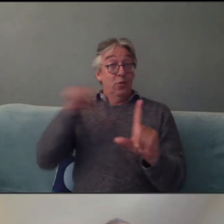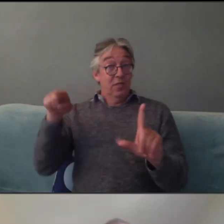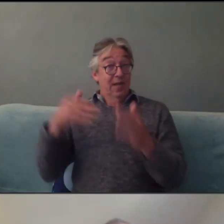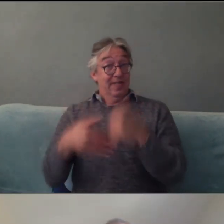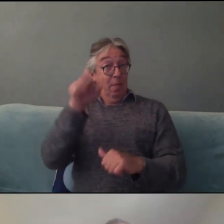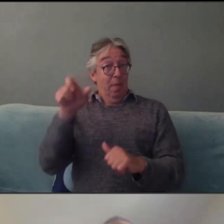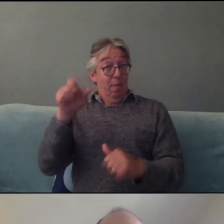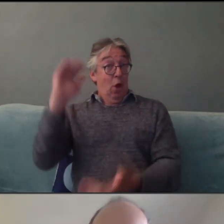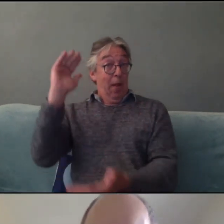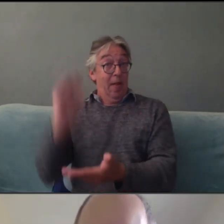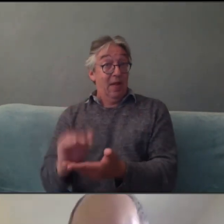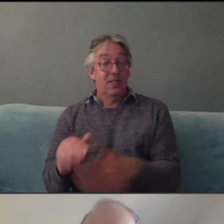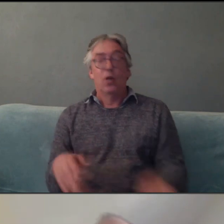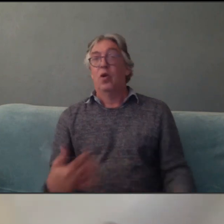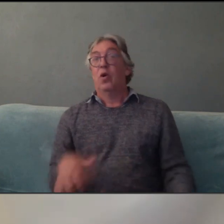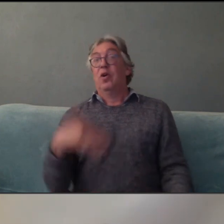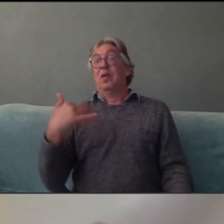Oh, big question.